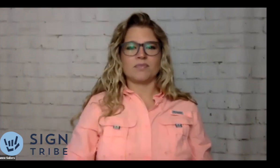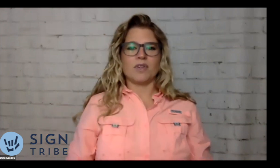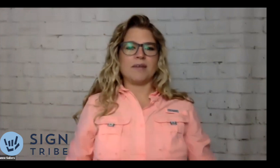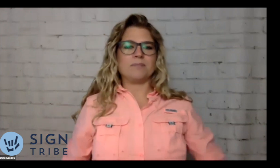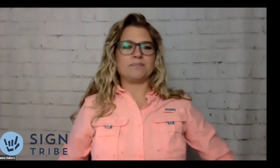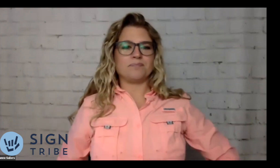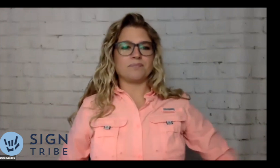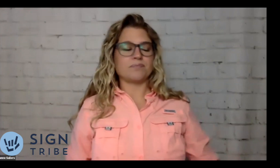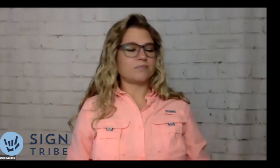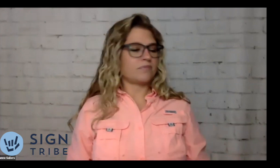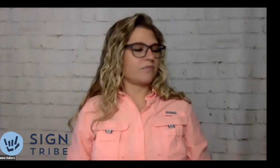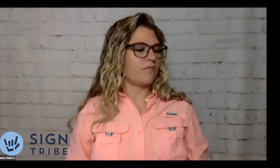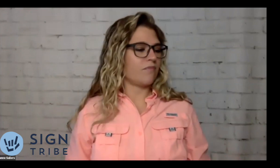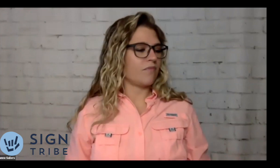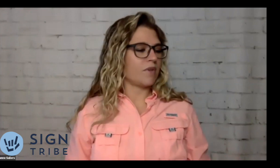Okay.